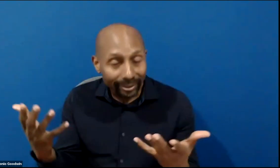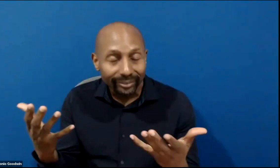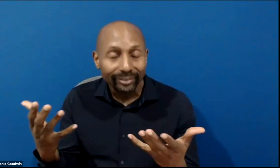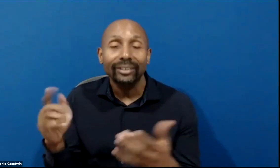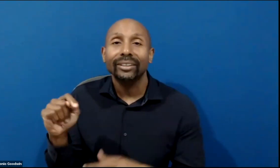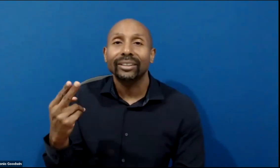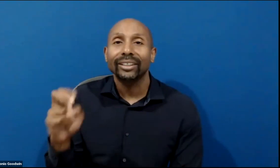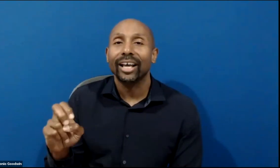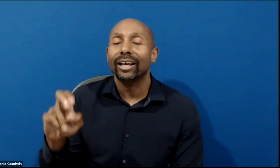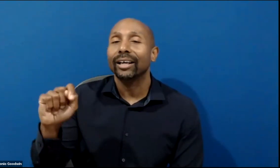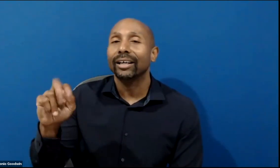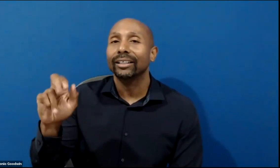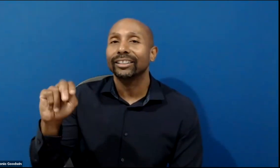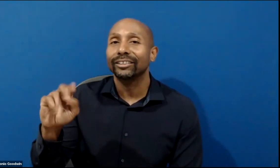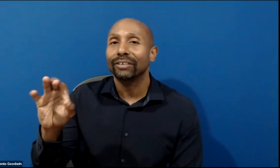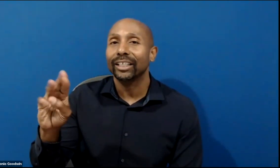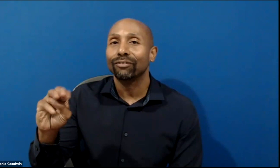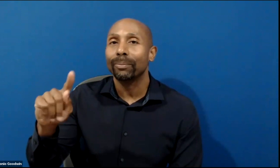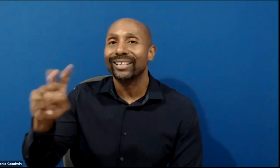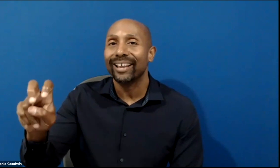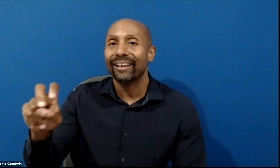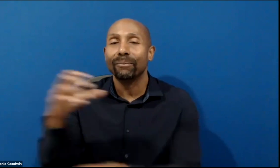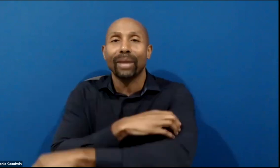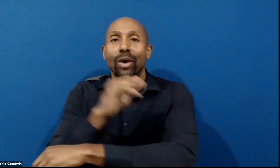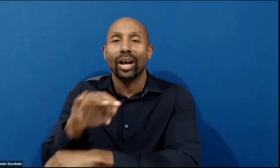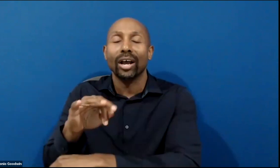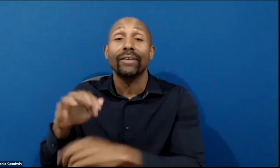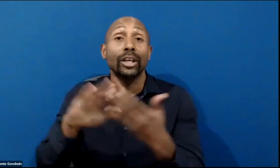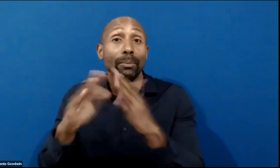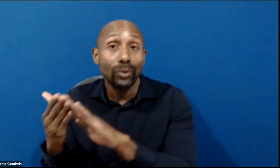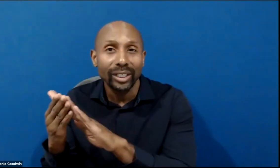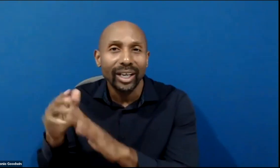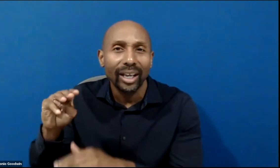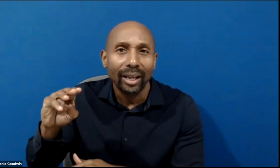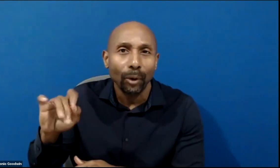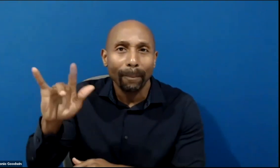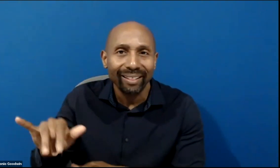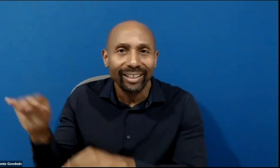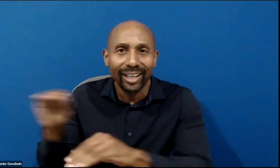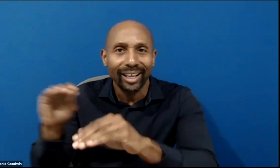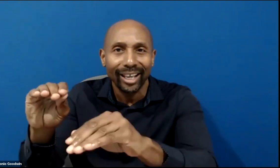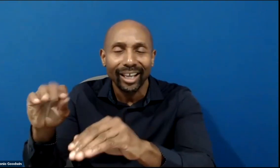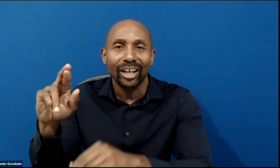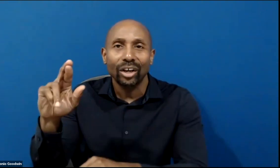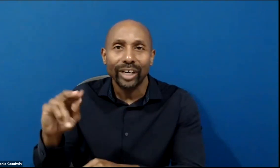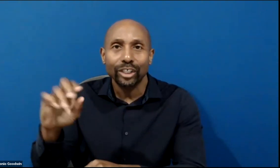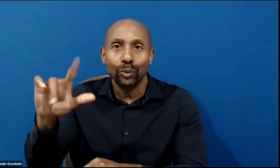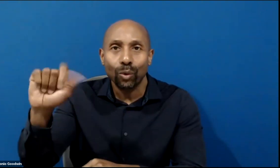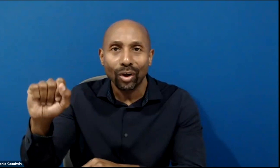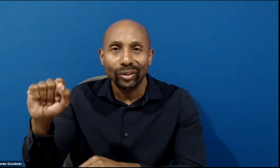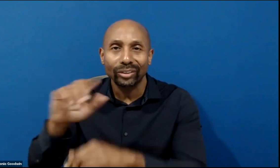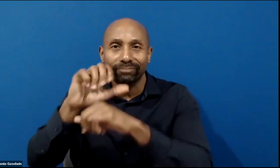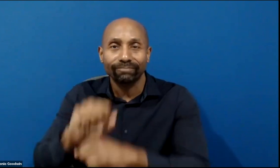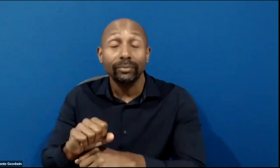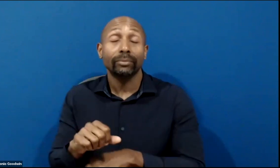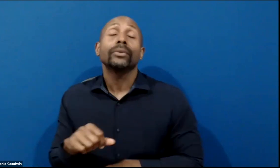power of community mobility rituals. So a wonderful topic. We're going to dive right in. If you're not familiar with community mobility